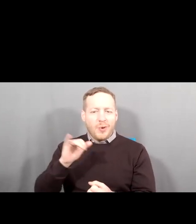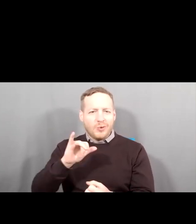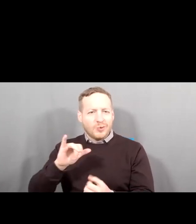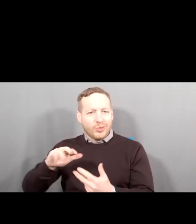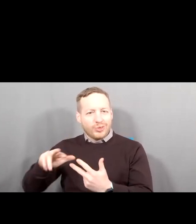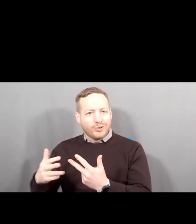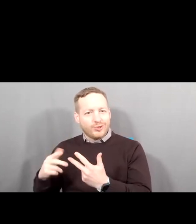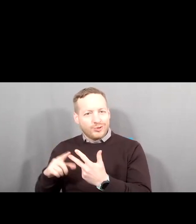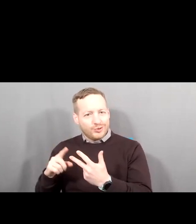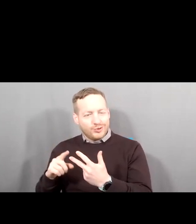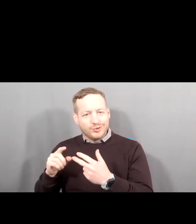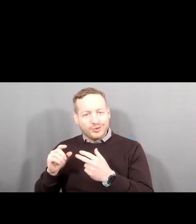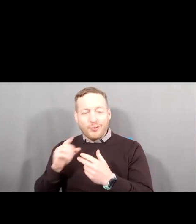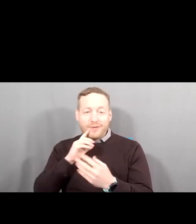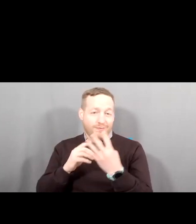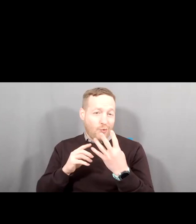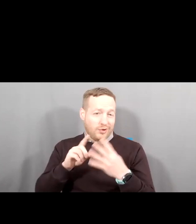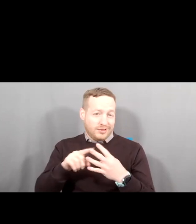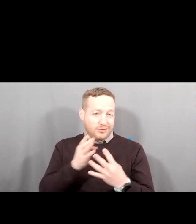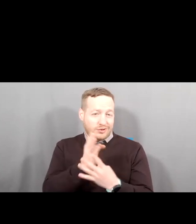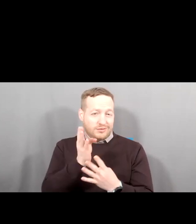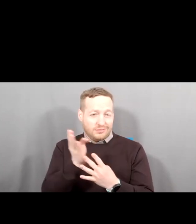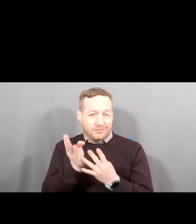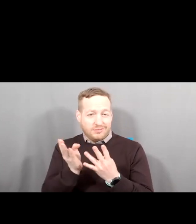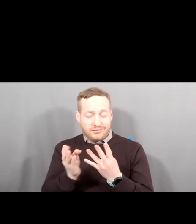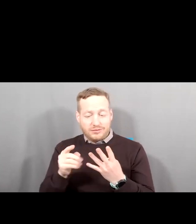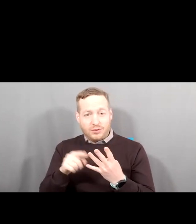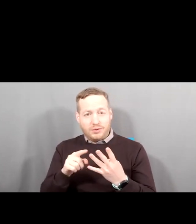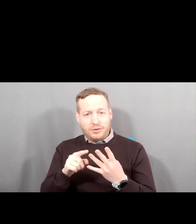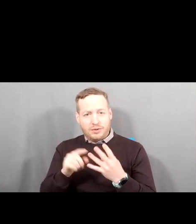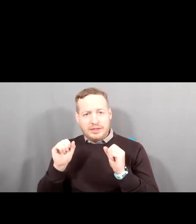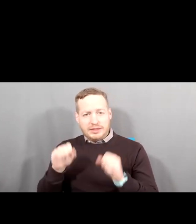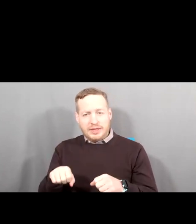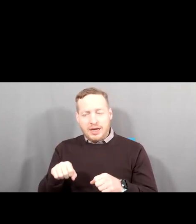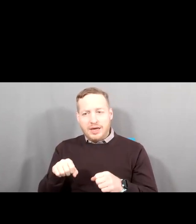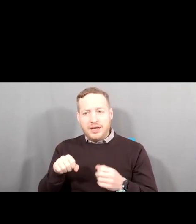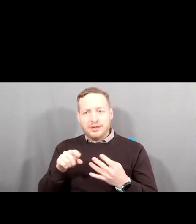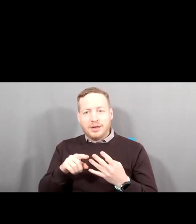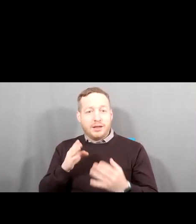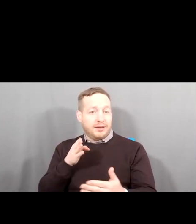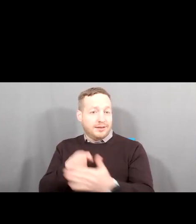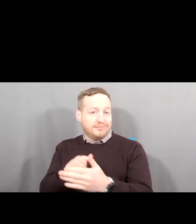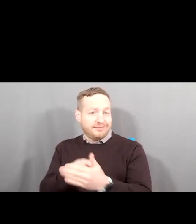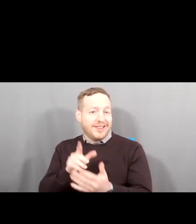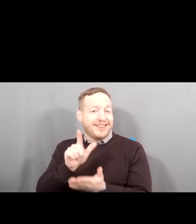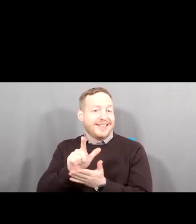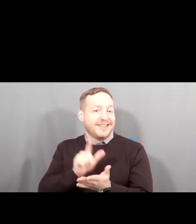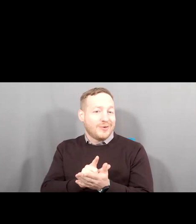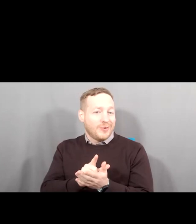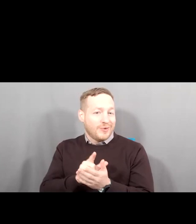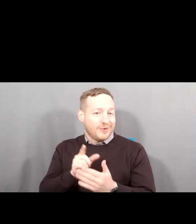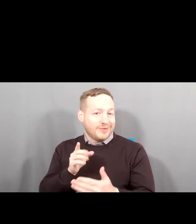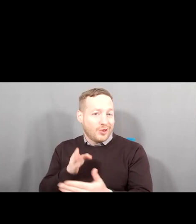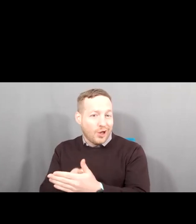about system-wide advocacy, and also now we have 4. What I'm thinking about is,